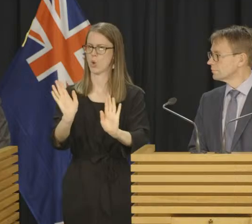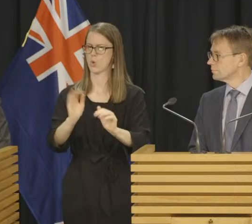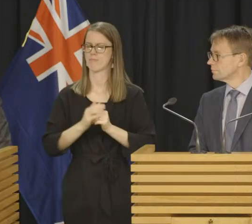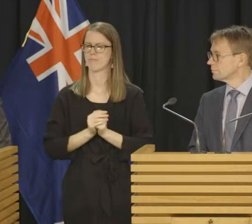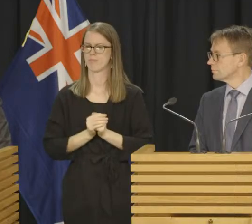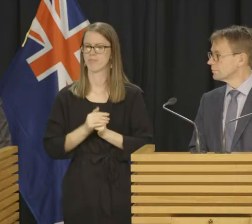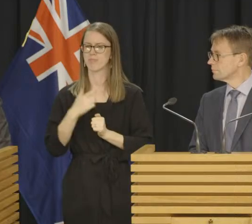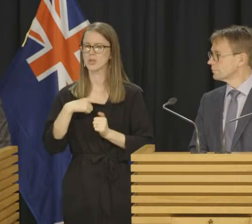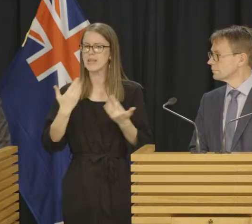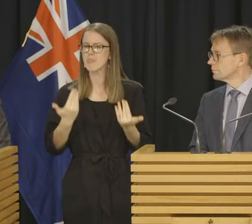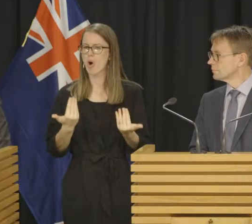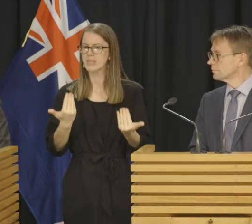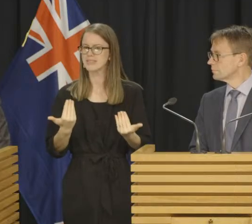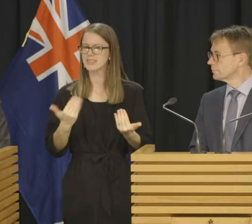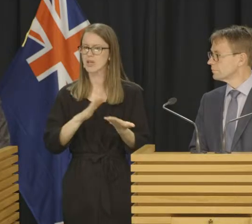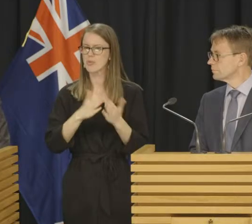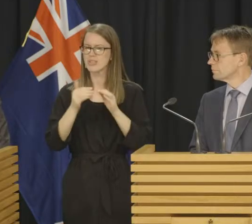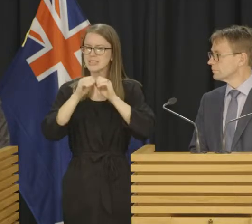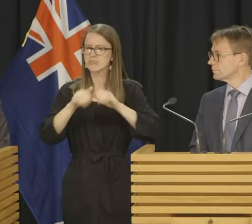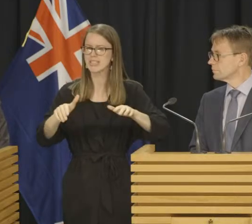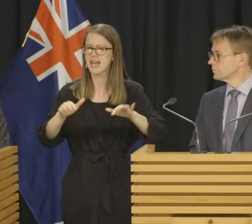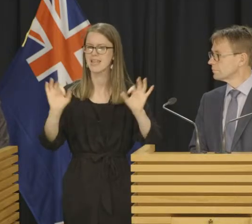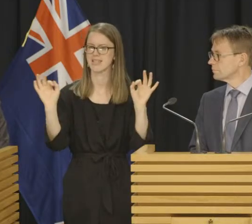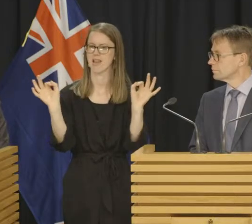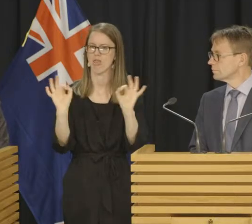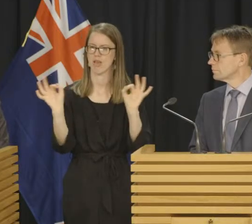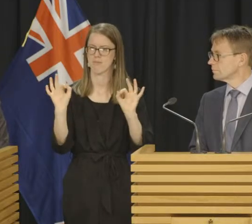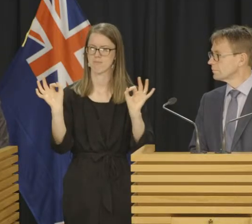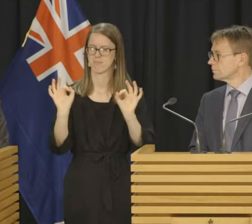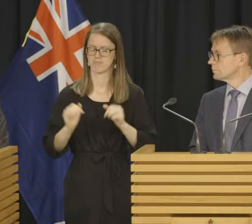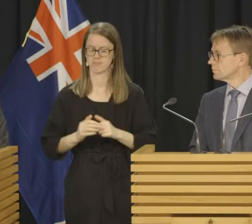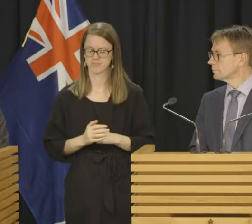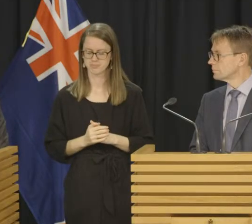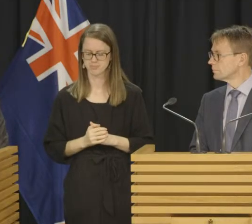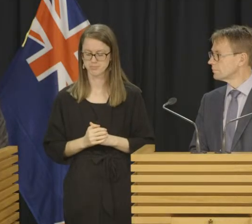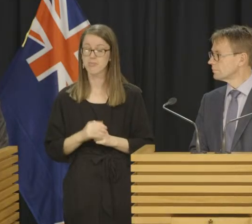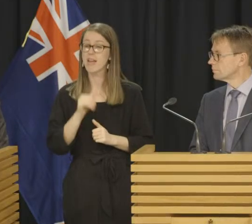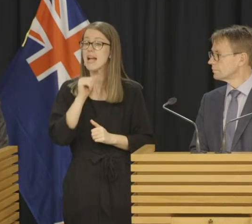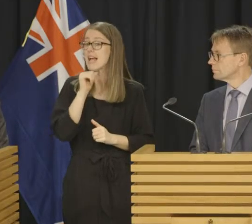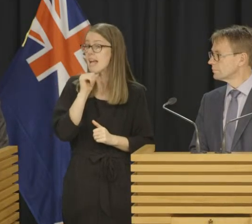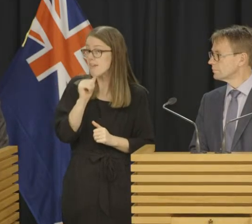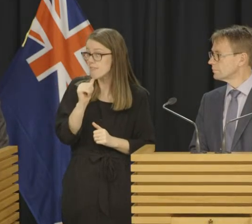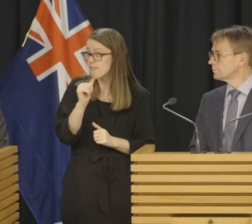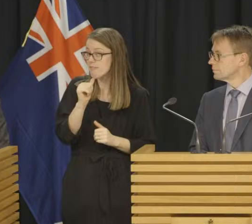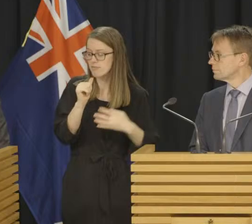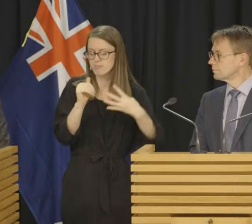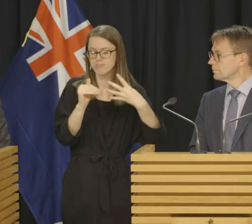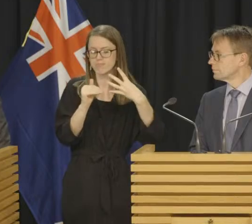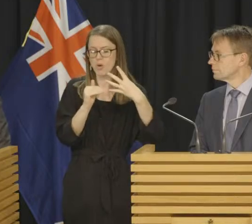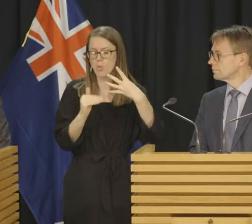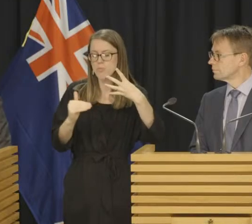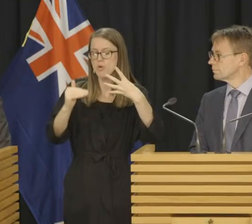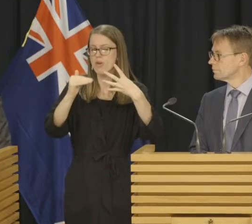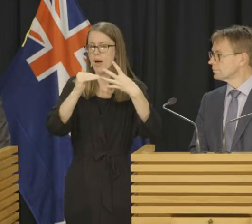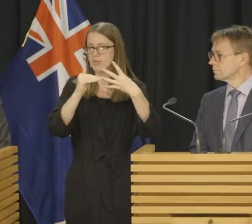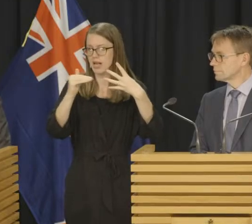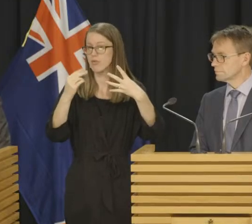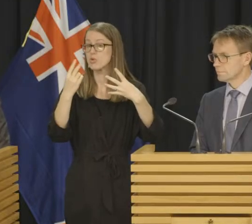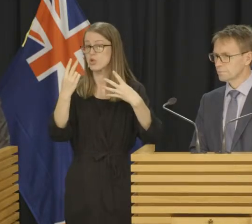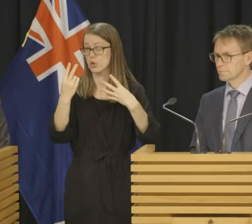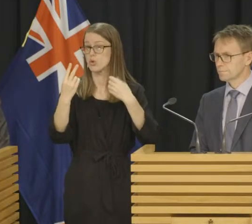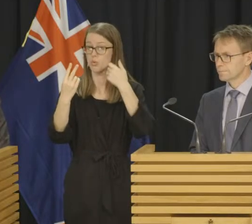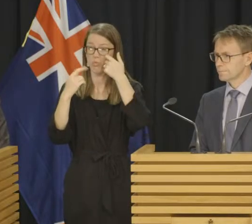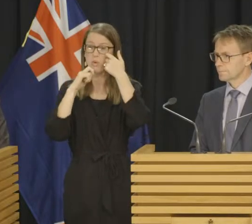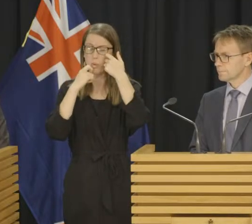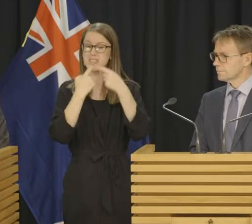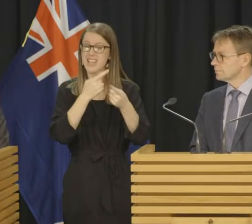because there is no evidence of community transmission here in New Zealand. If we move to Alert Level 2, the public will